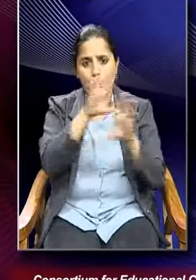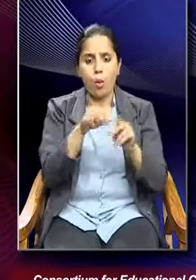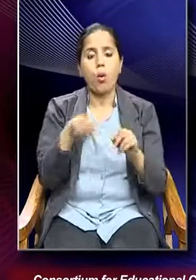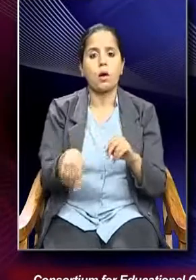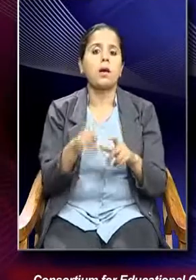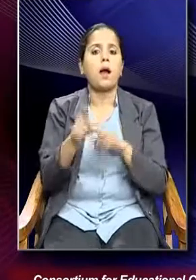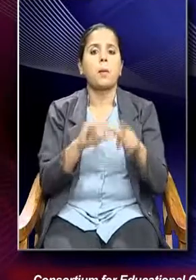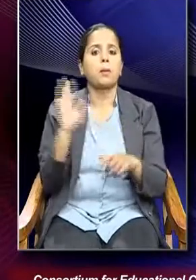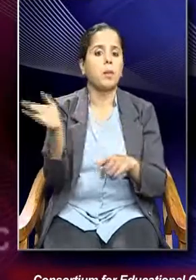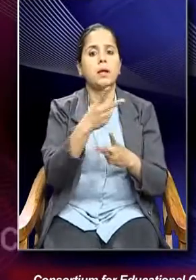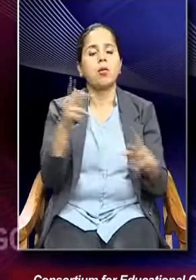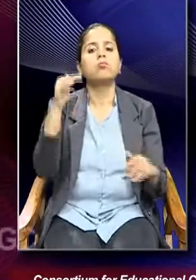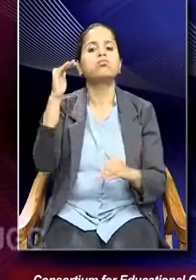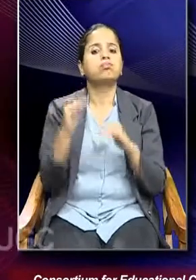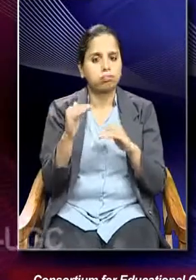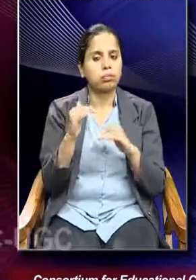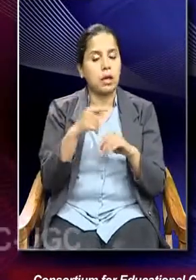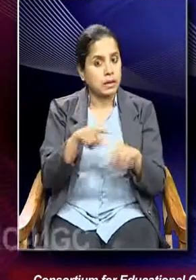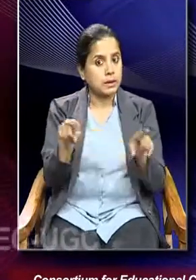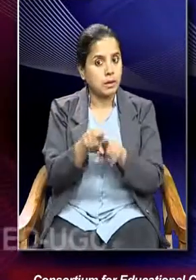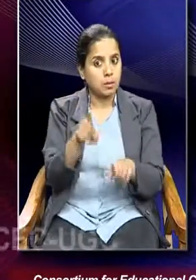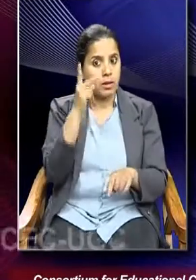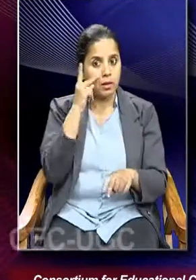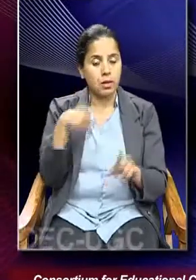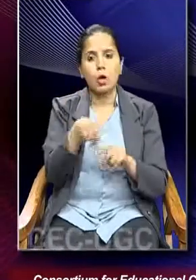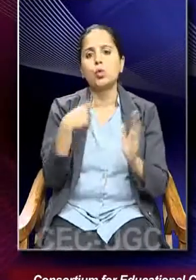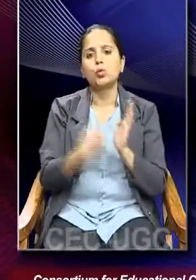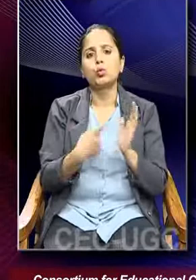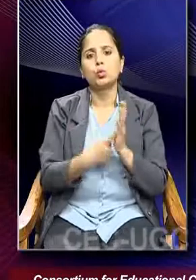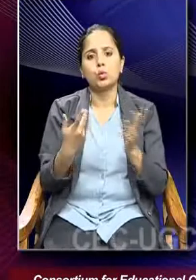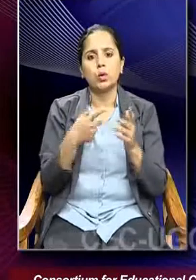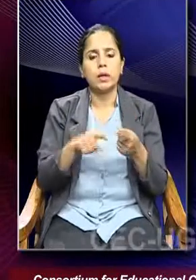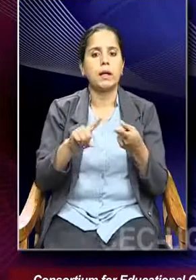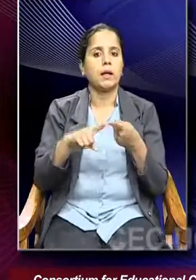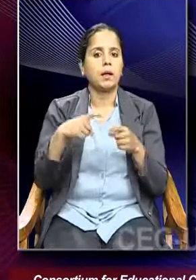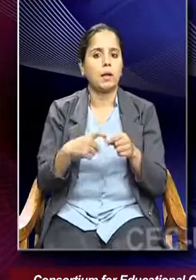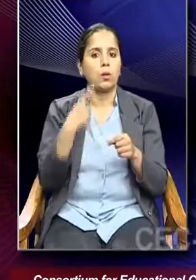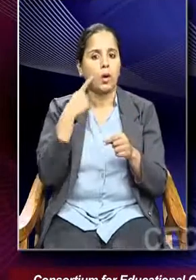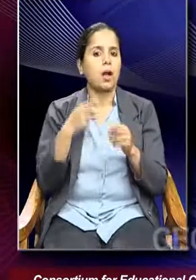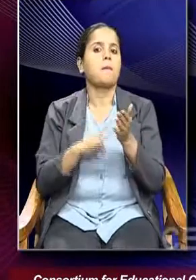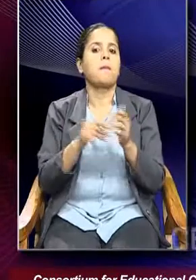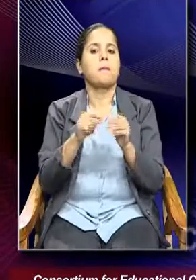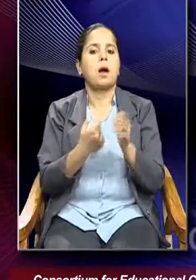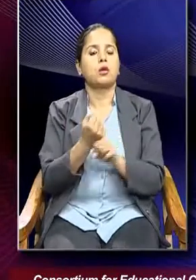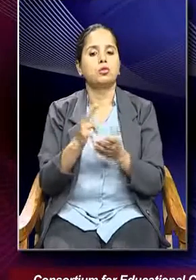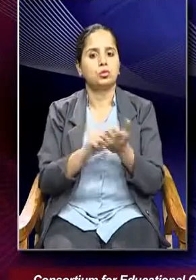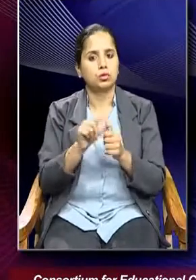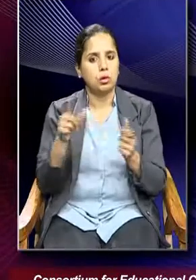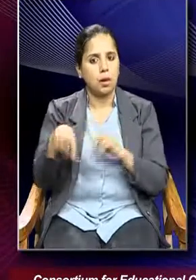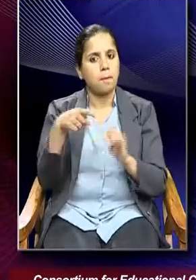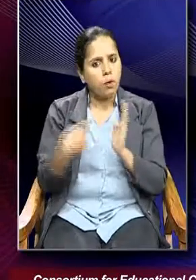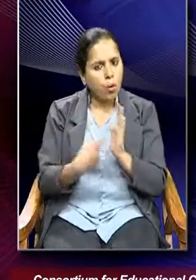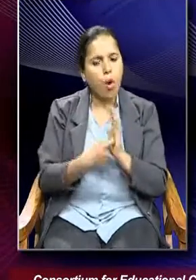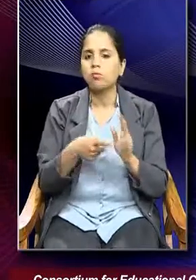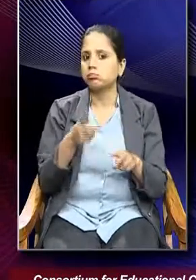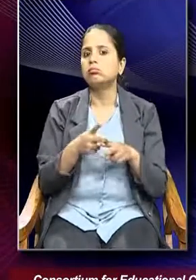firms, and thereby the principle of equimarginal principle is maintained in this particular instrument